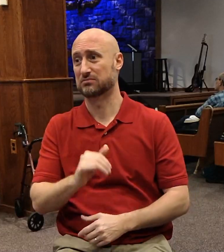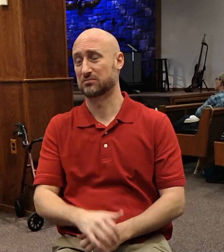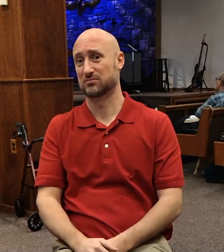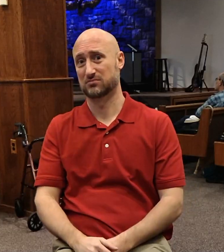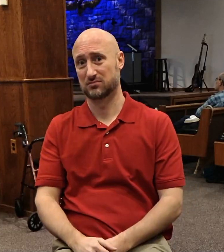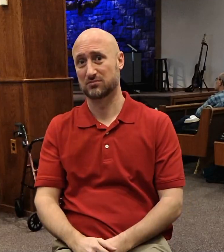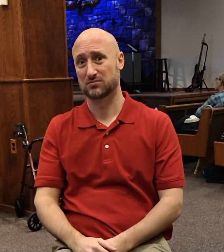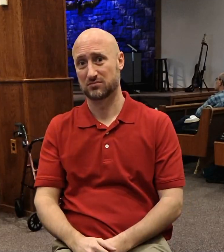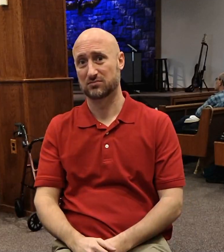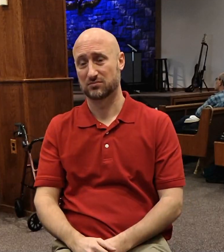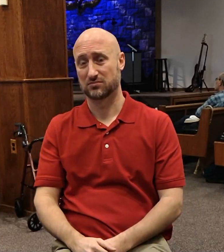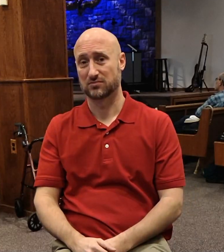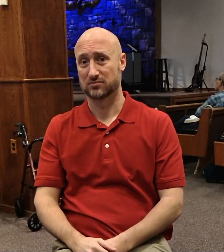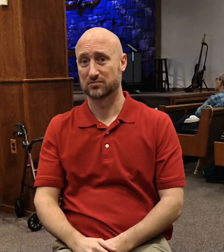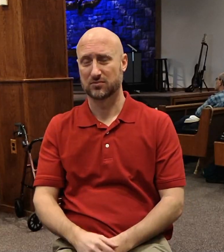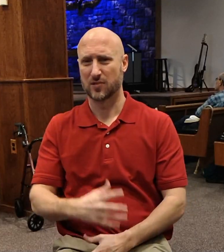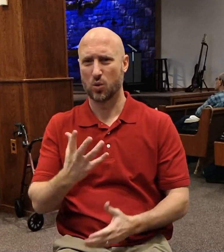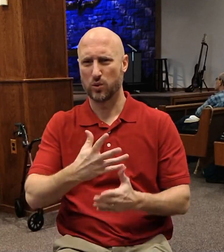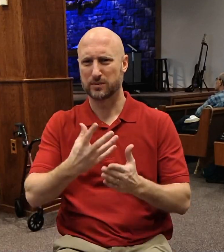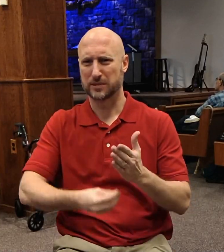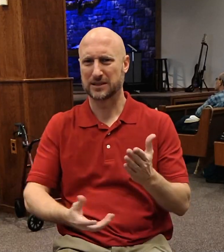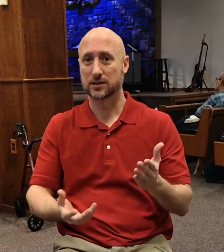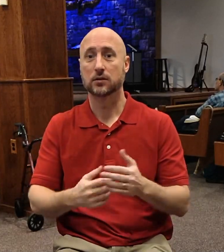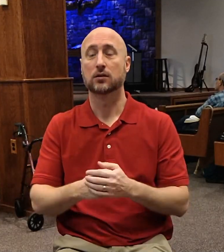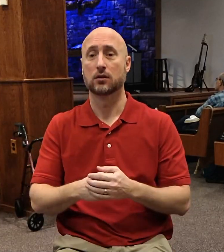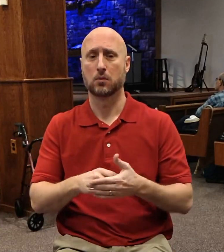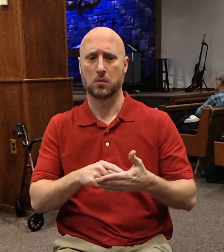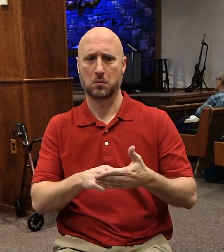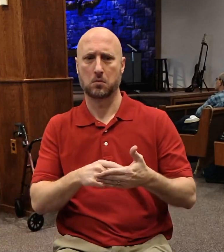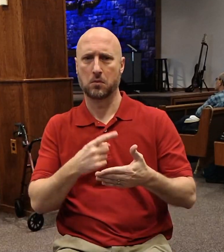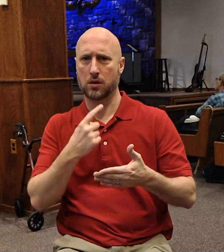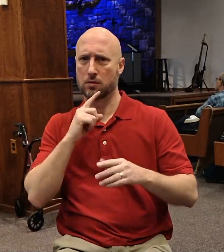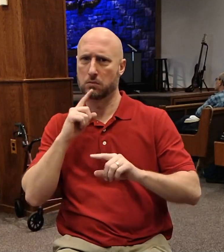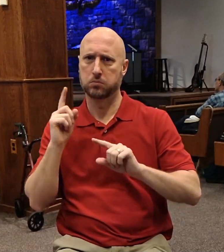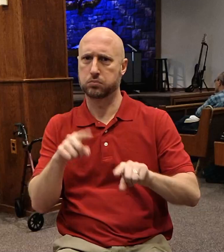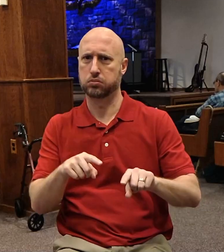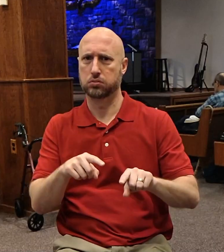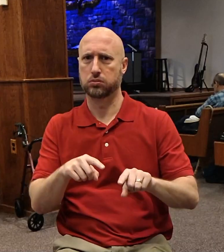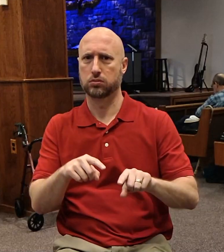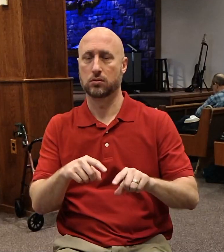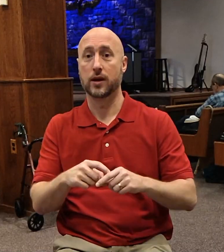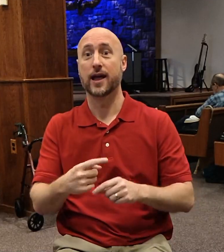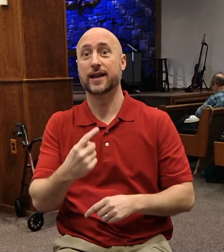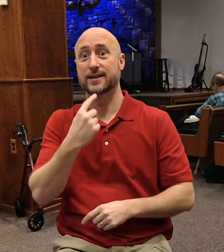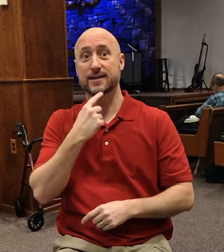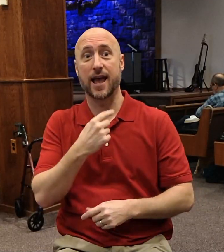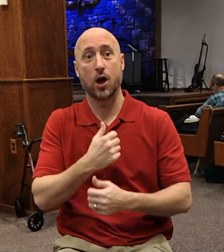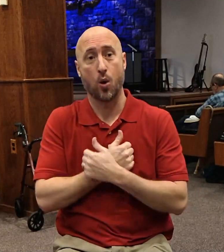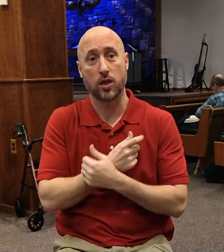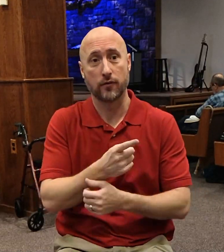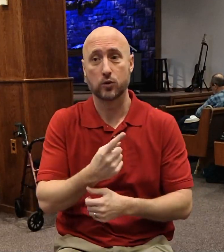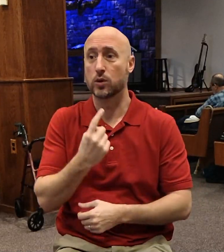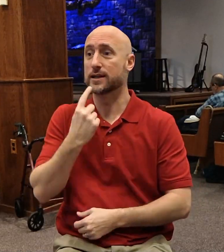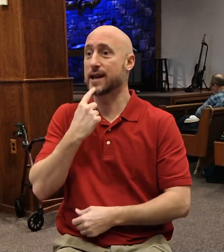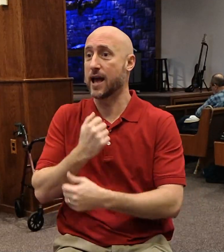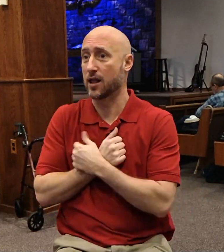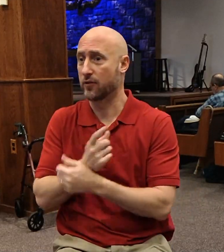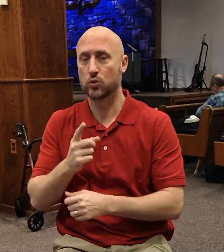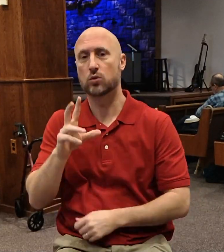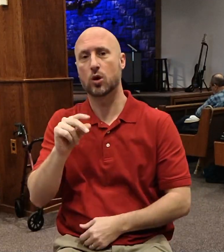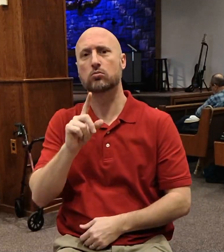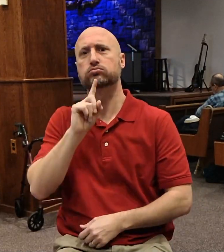You think what's missing is telling us to do this not to say we love one another but to love one another.